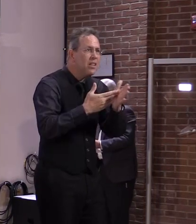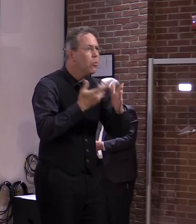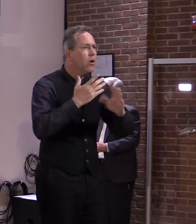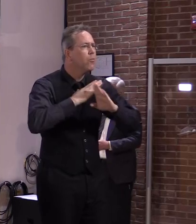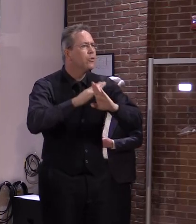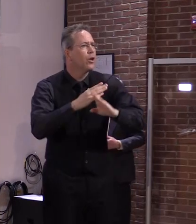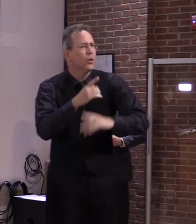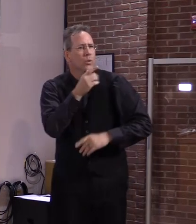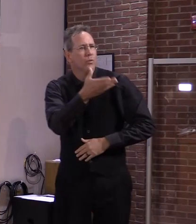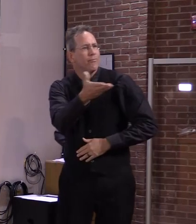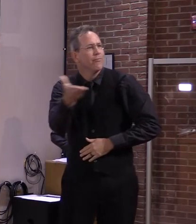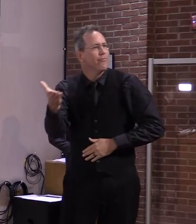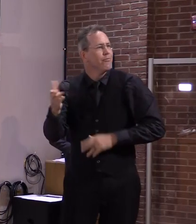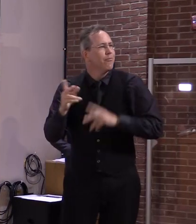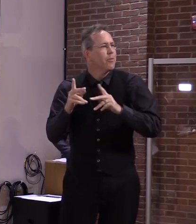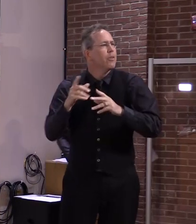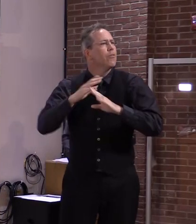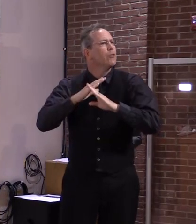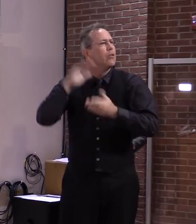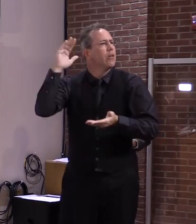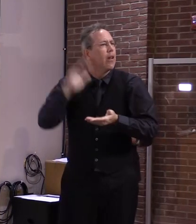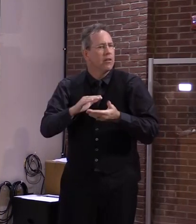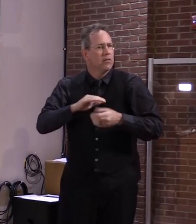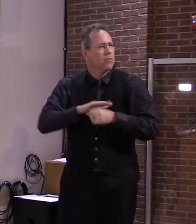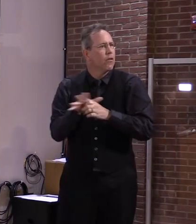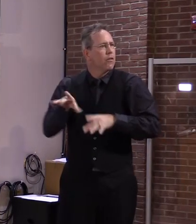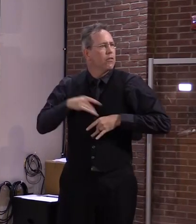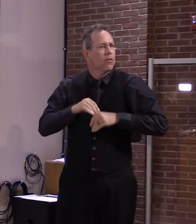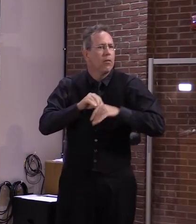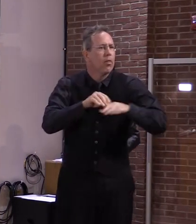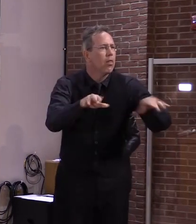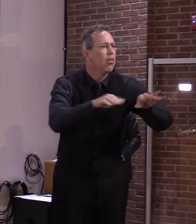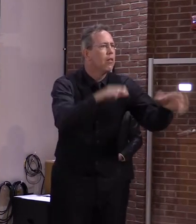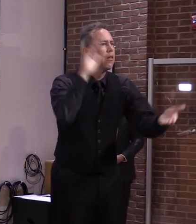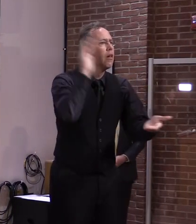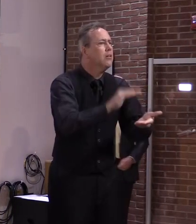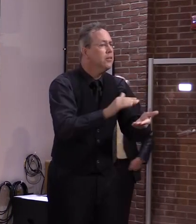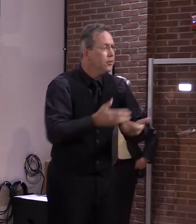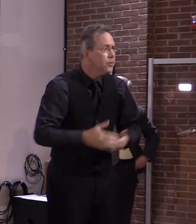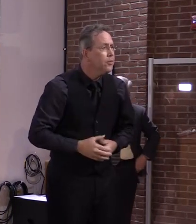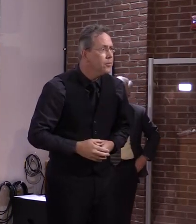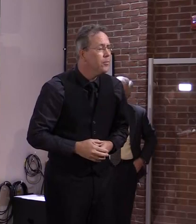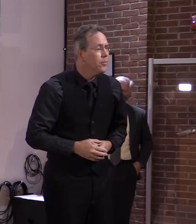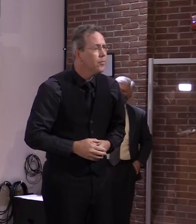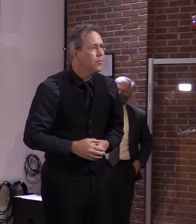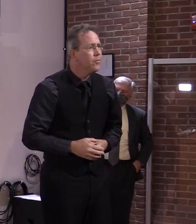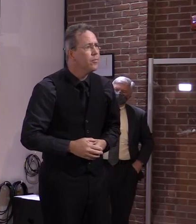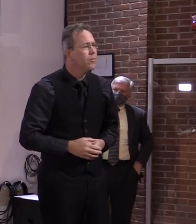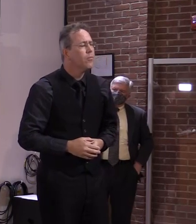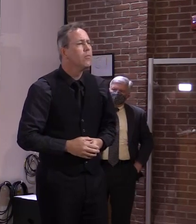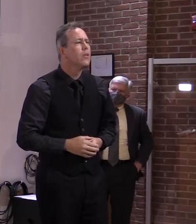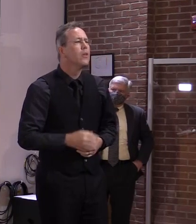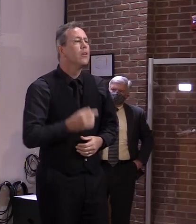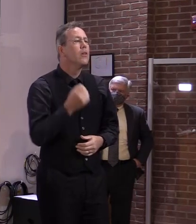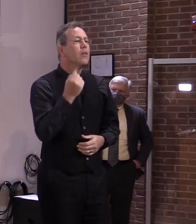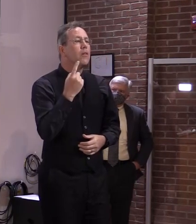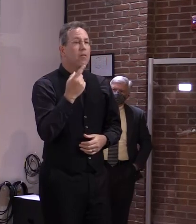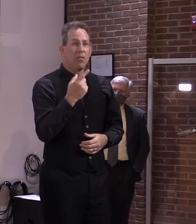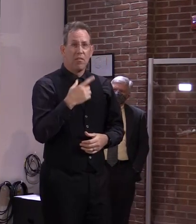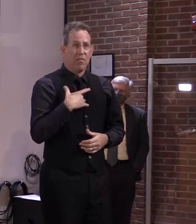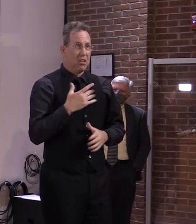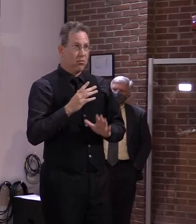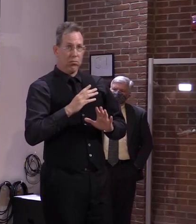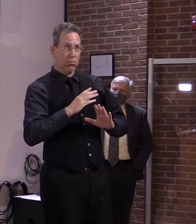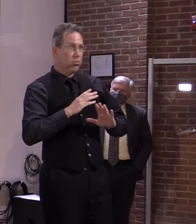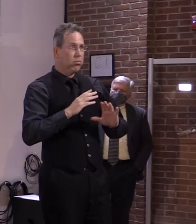of spreading COVID. Now, we're still not out of this. So for those of you who